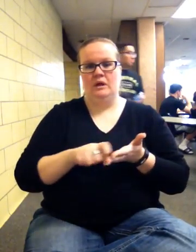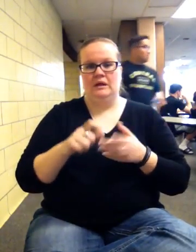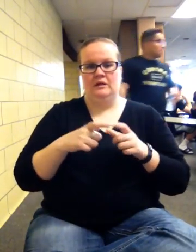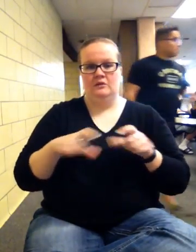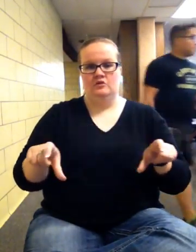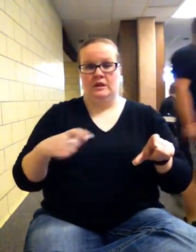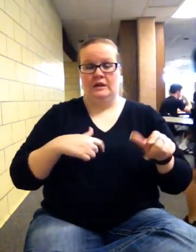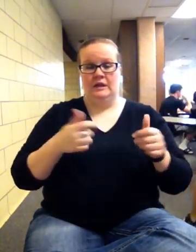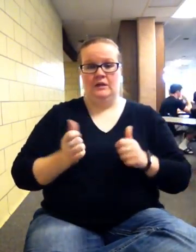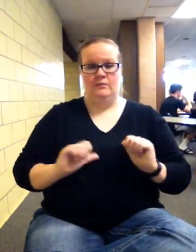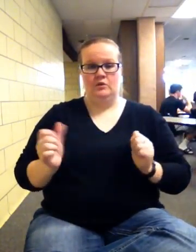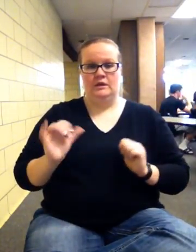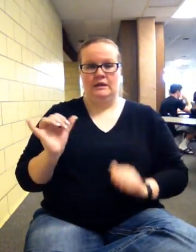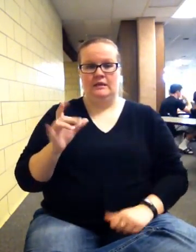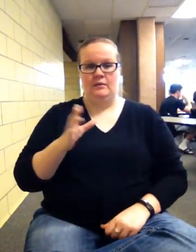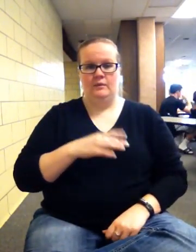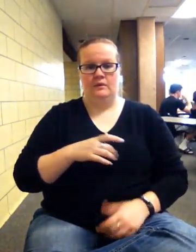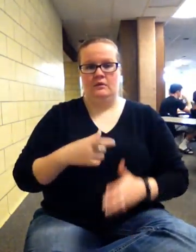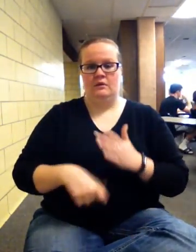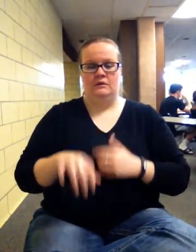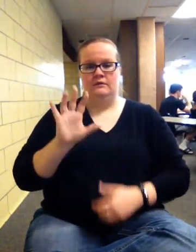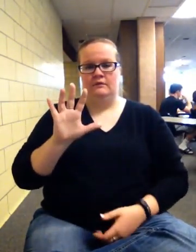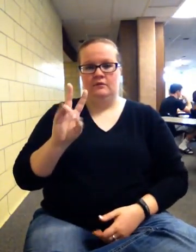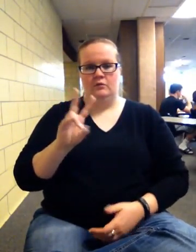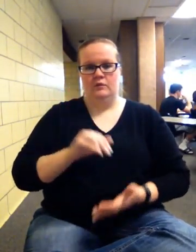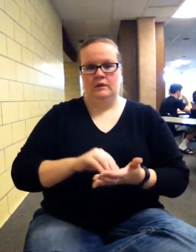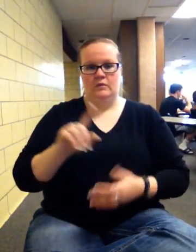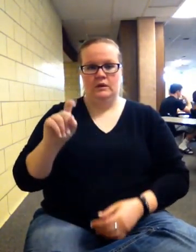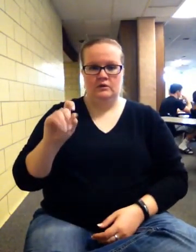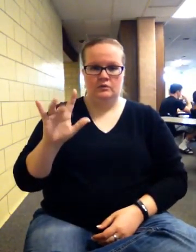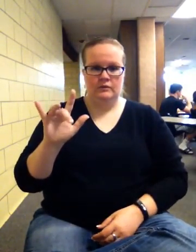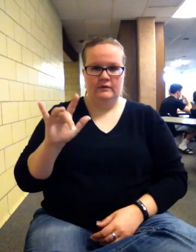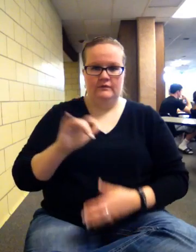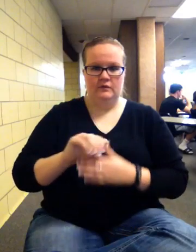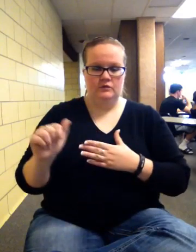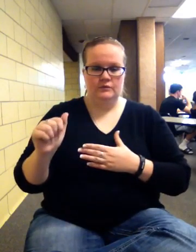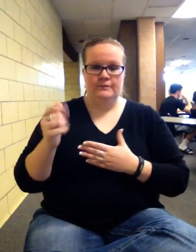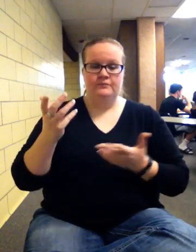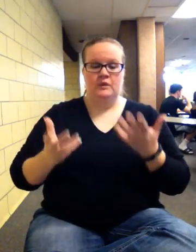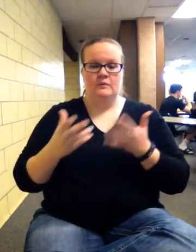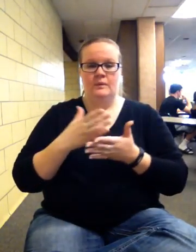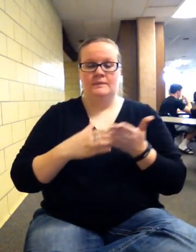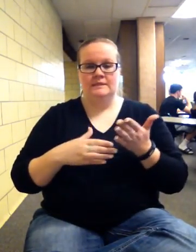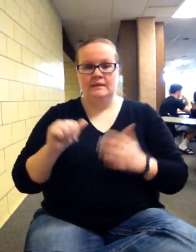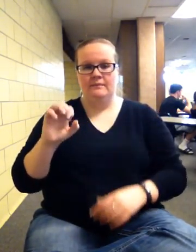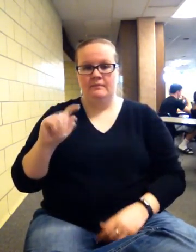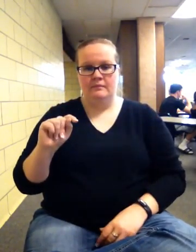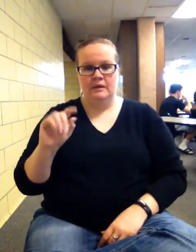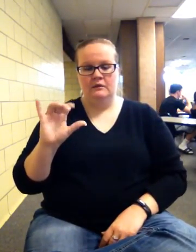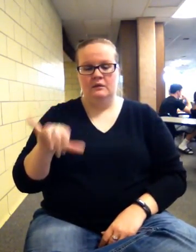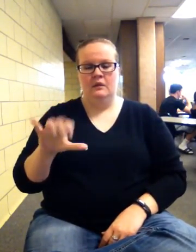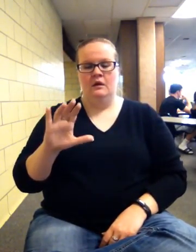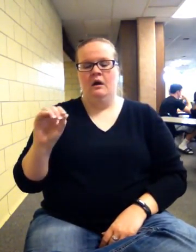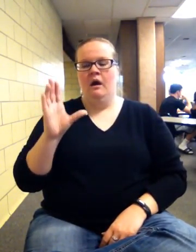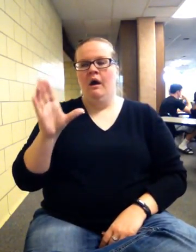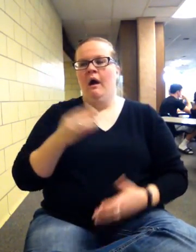like it's going to cost me $52,125. Now there might be some assets that a company's going to buy that maybe